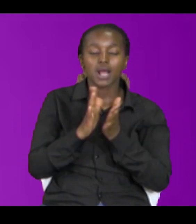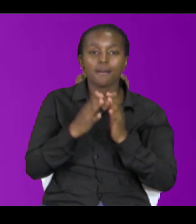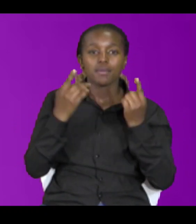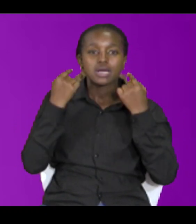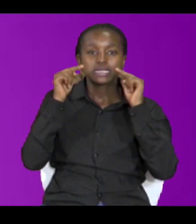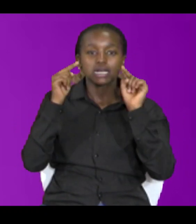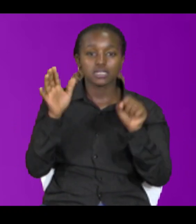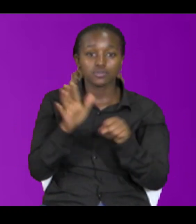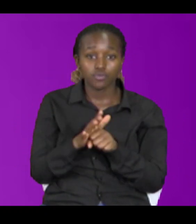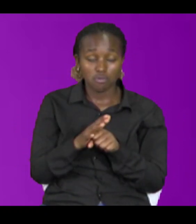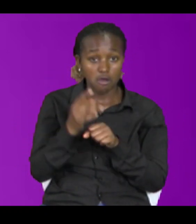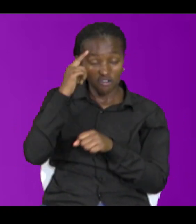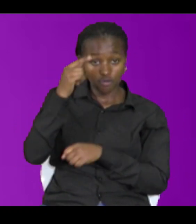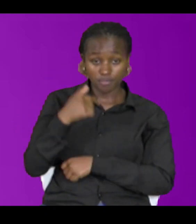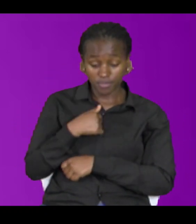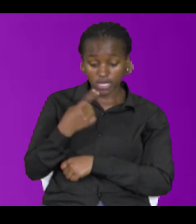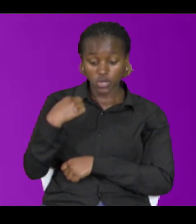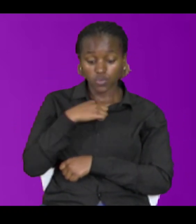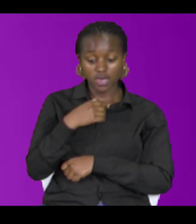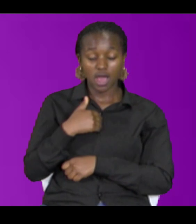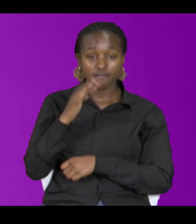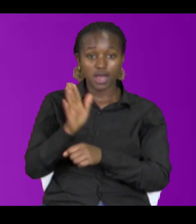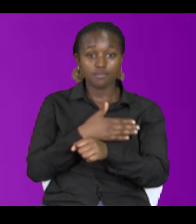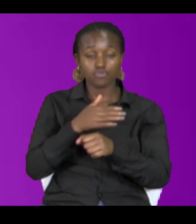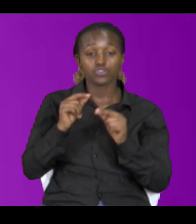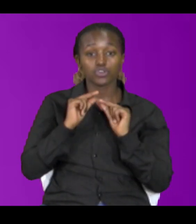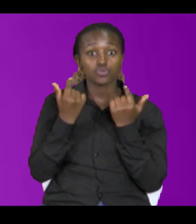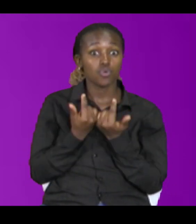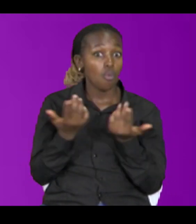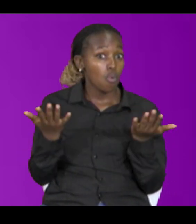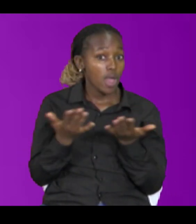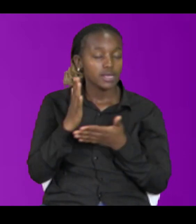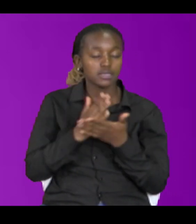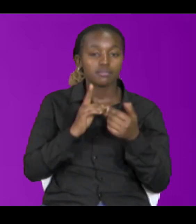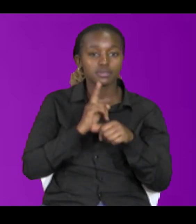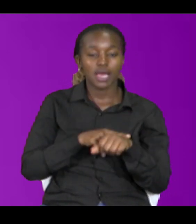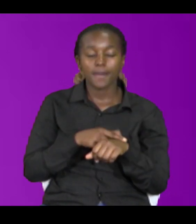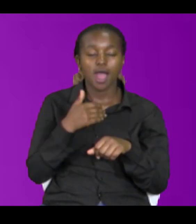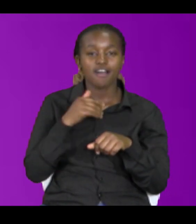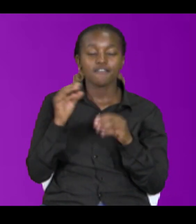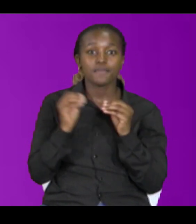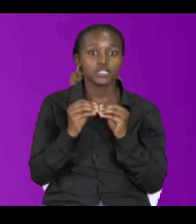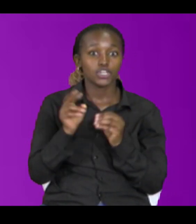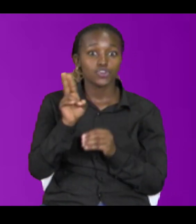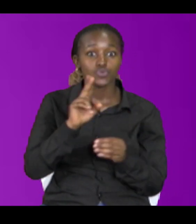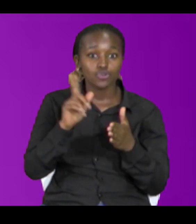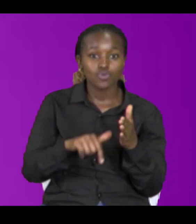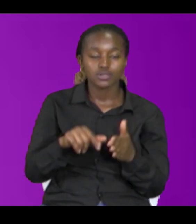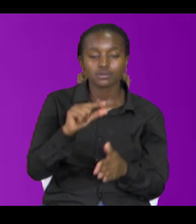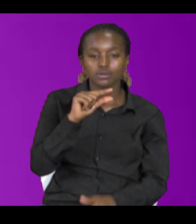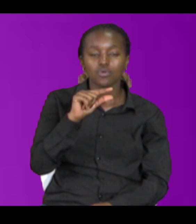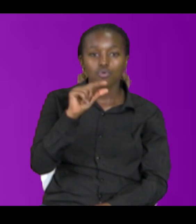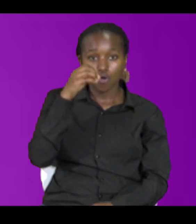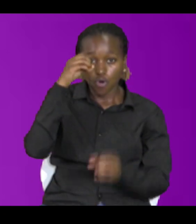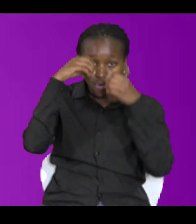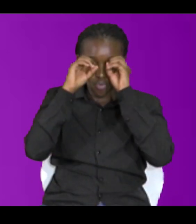have a singing group, and you find that sometimes we hold meetings using the Google Meet,